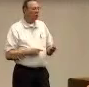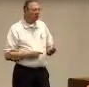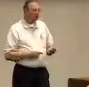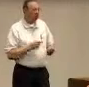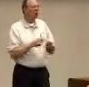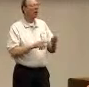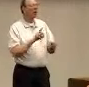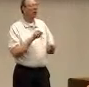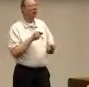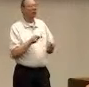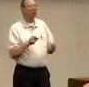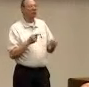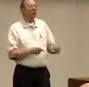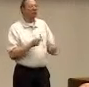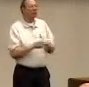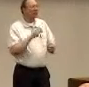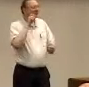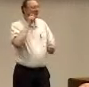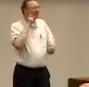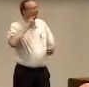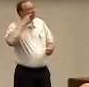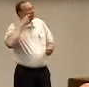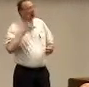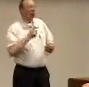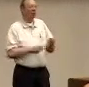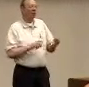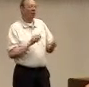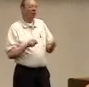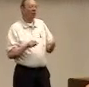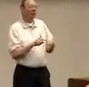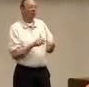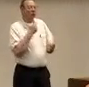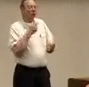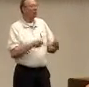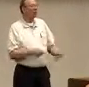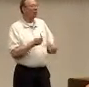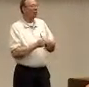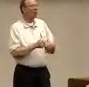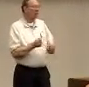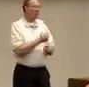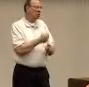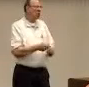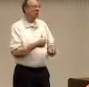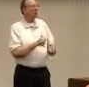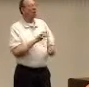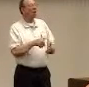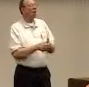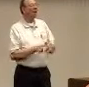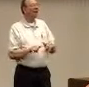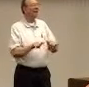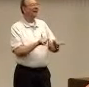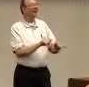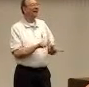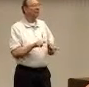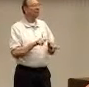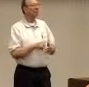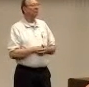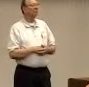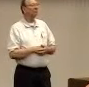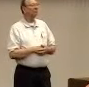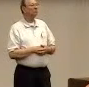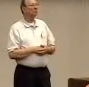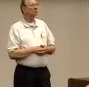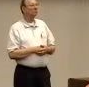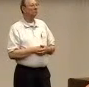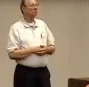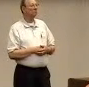with depression, what do those struggling with sexual addictions, what do those who struggle with abuse all have in common? I